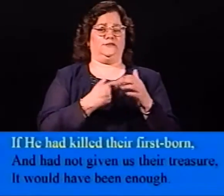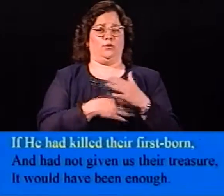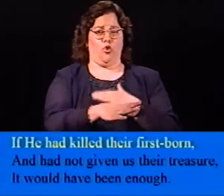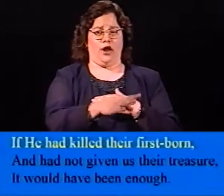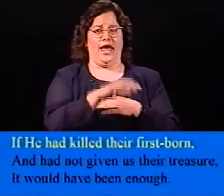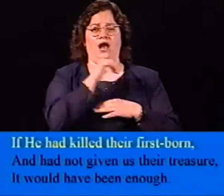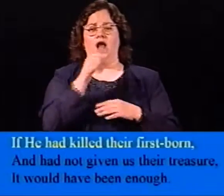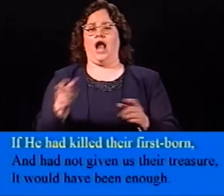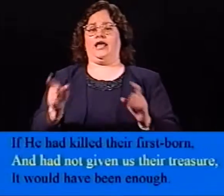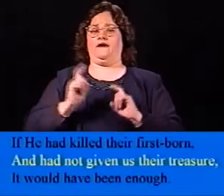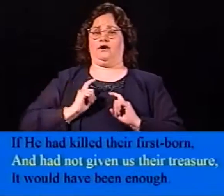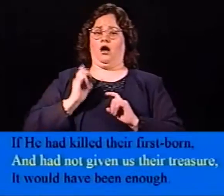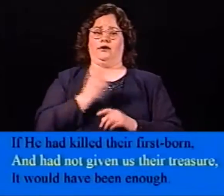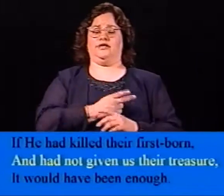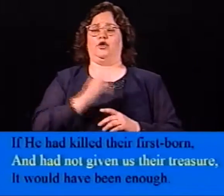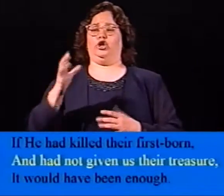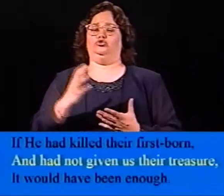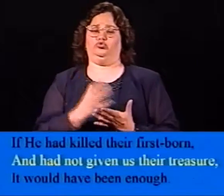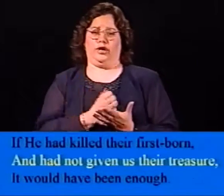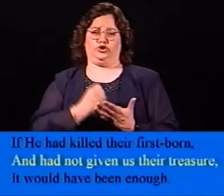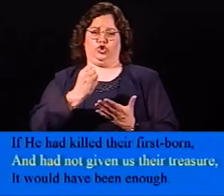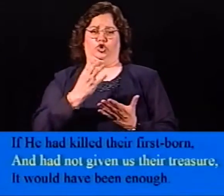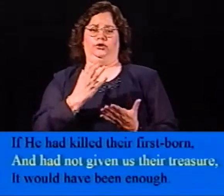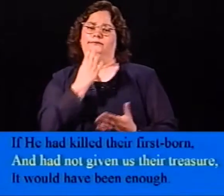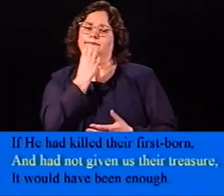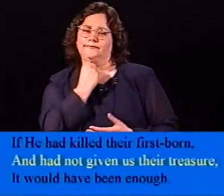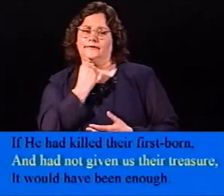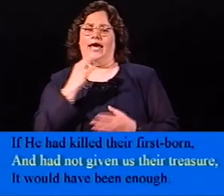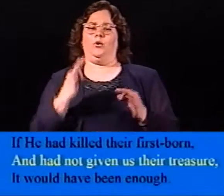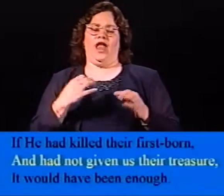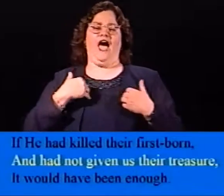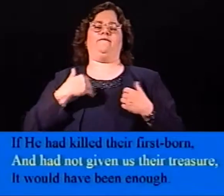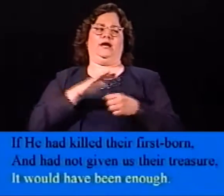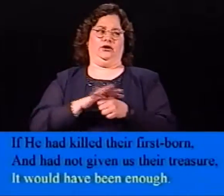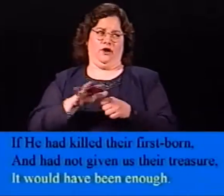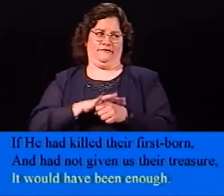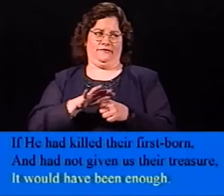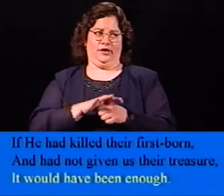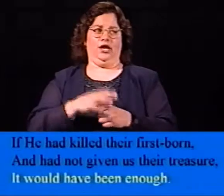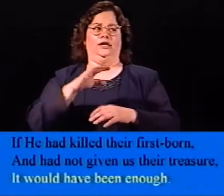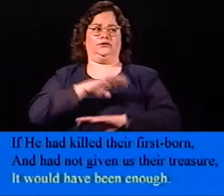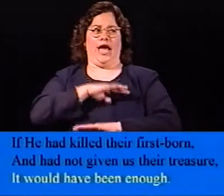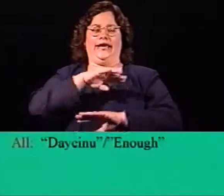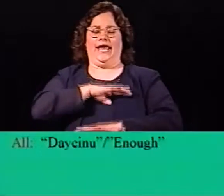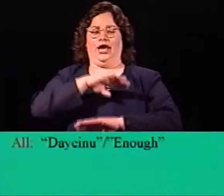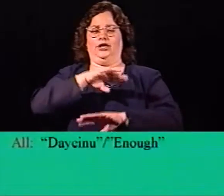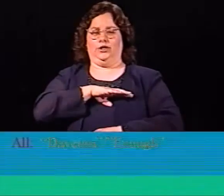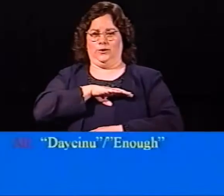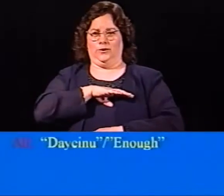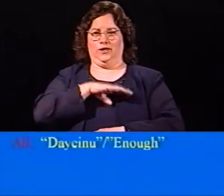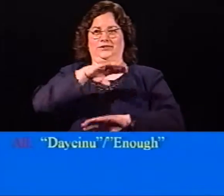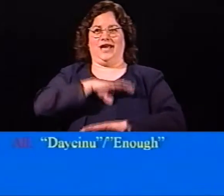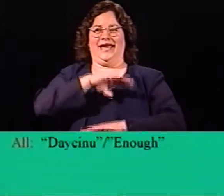firstborn and had not given us their treasure, it would have been enough. Dayenu, enough. Dayenu,